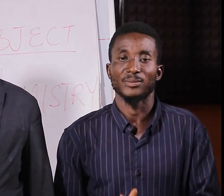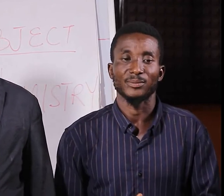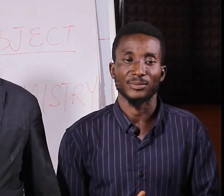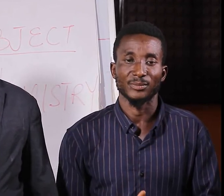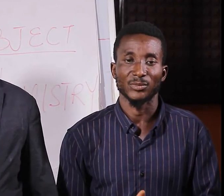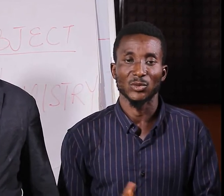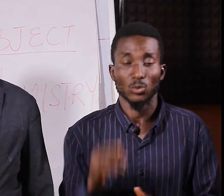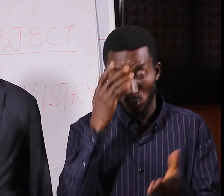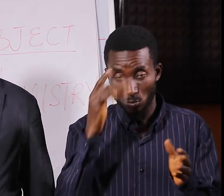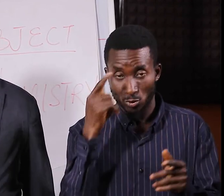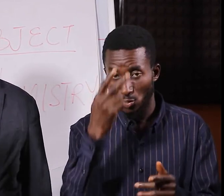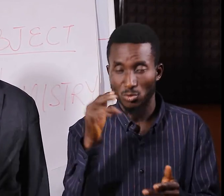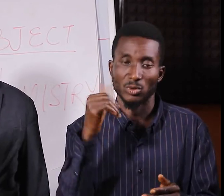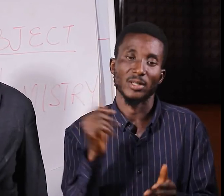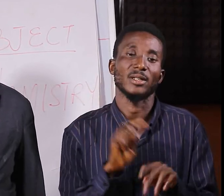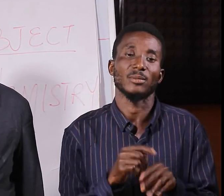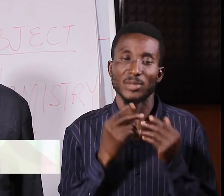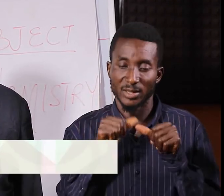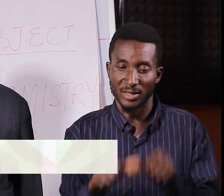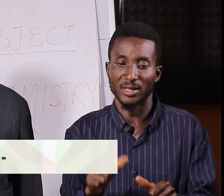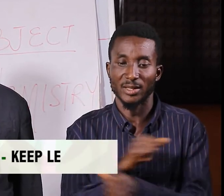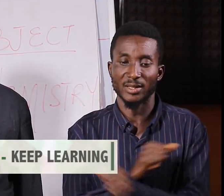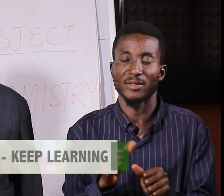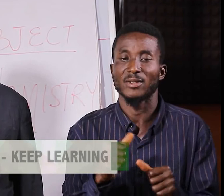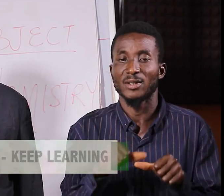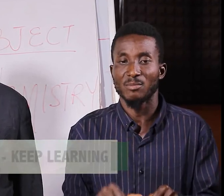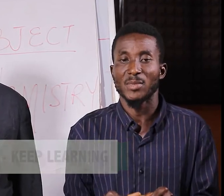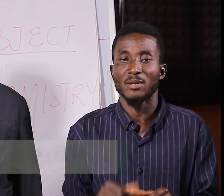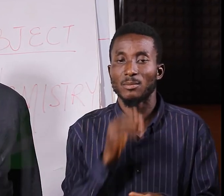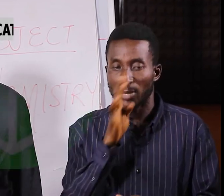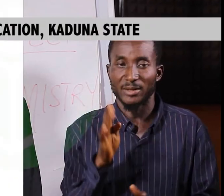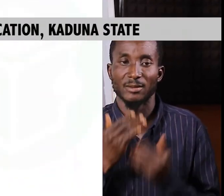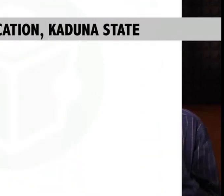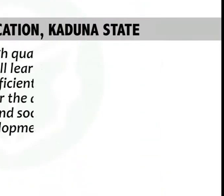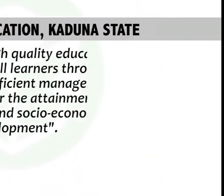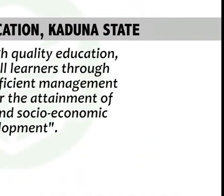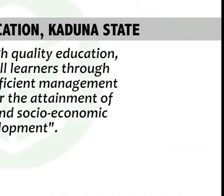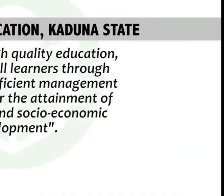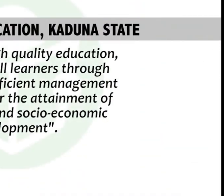We hope to see you another time. Stay safe and remain blessed.